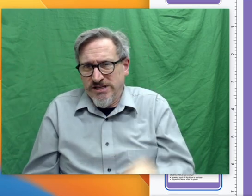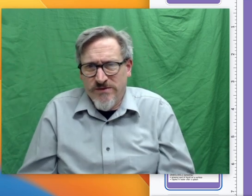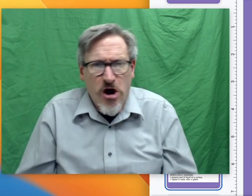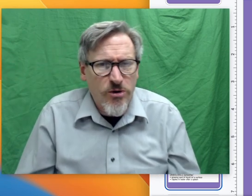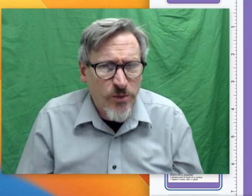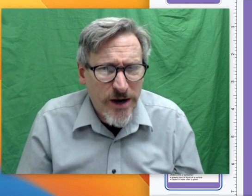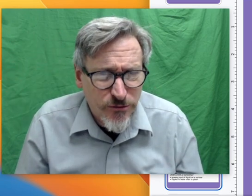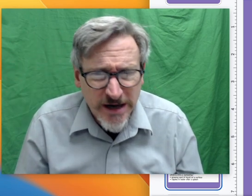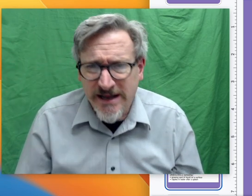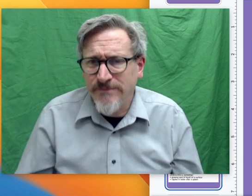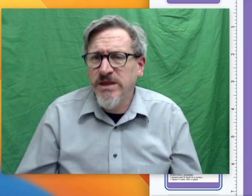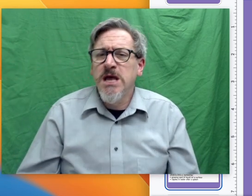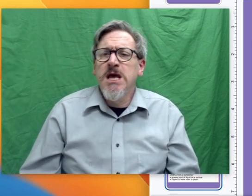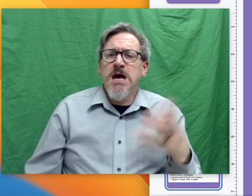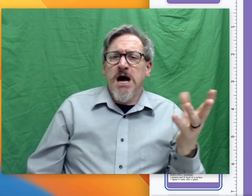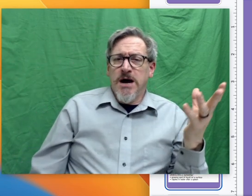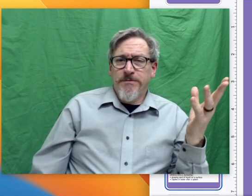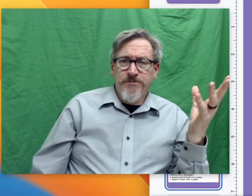It's an awkward way to write that.